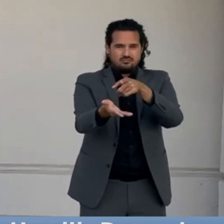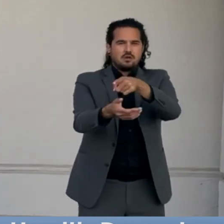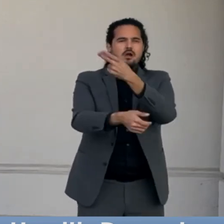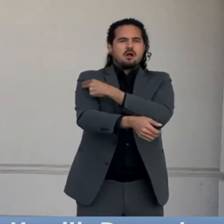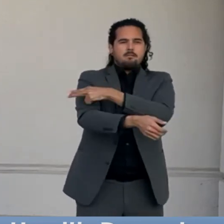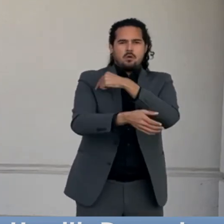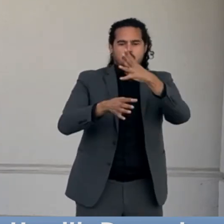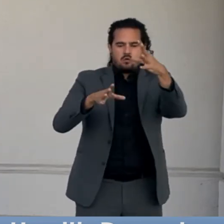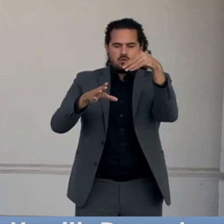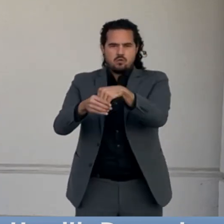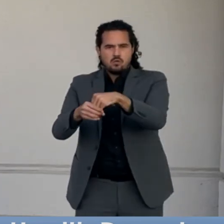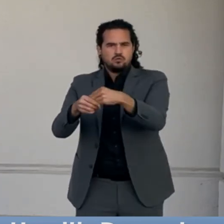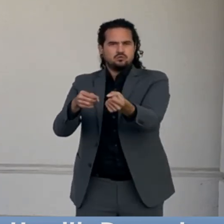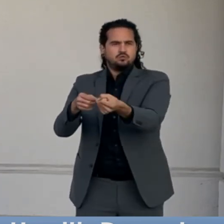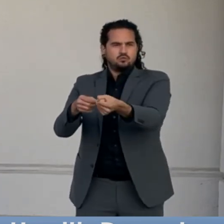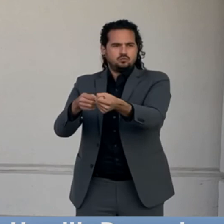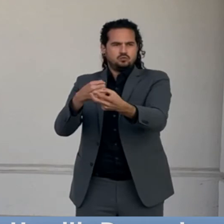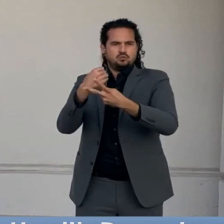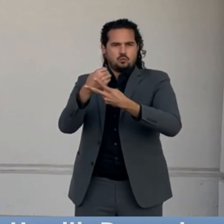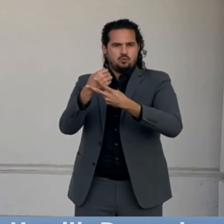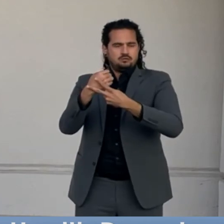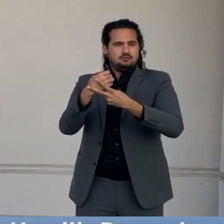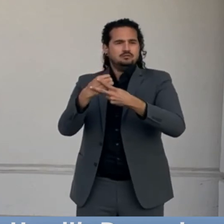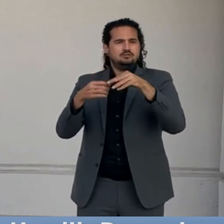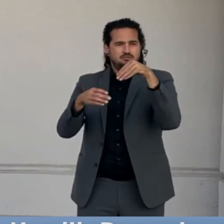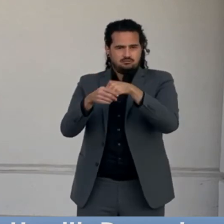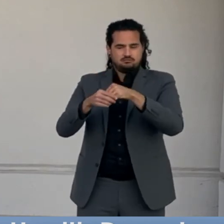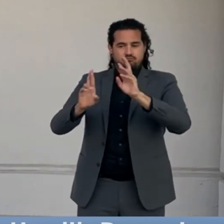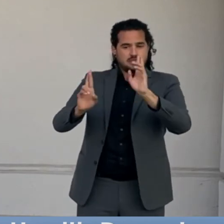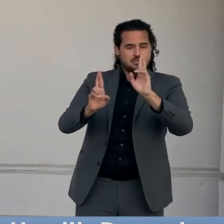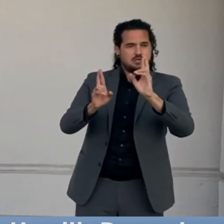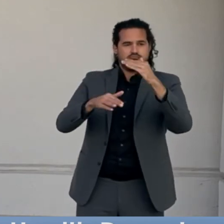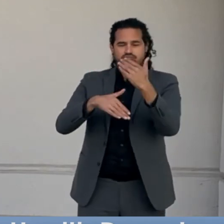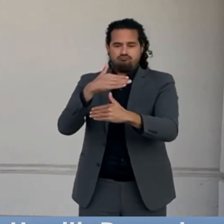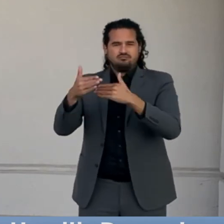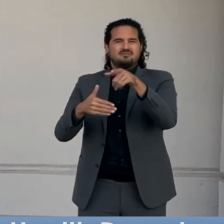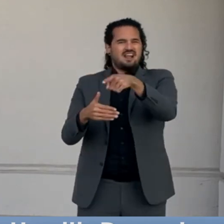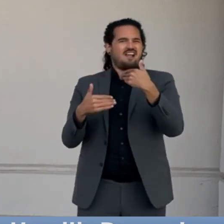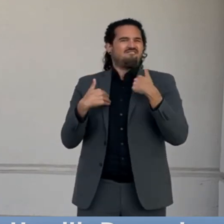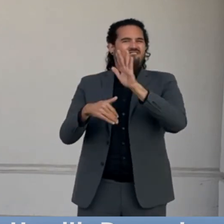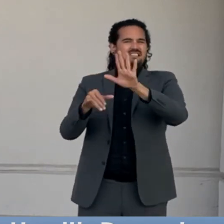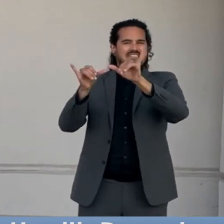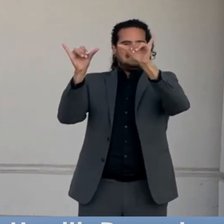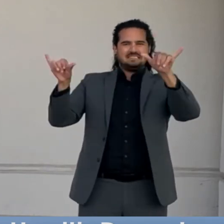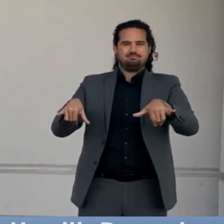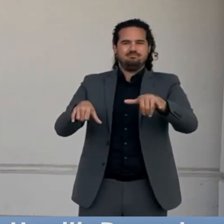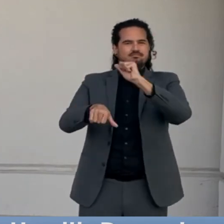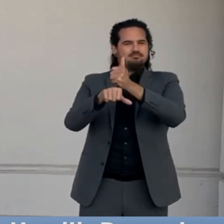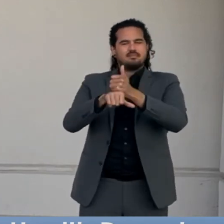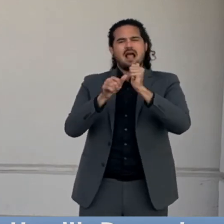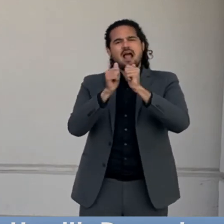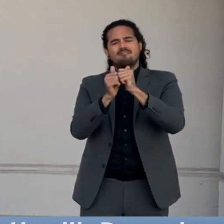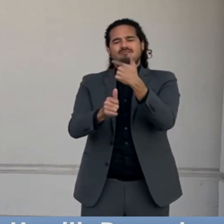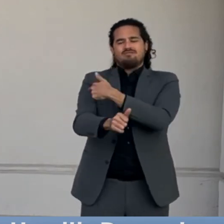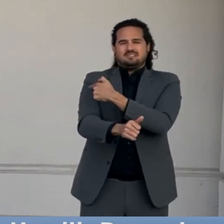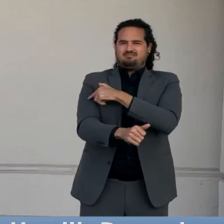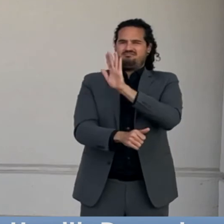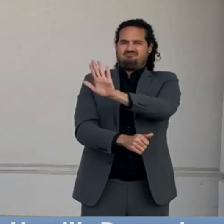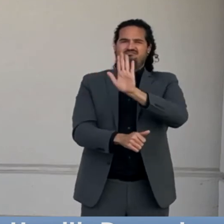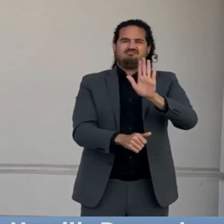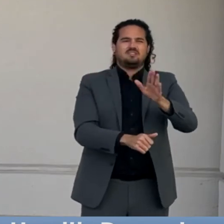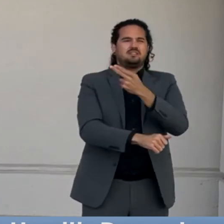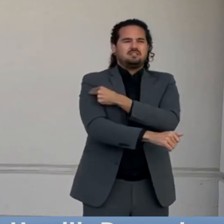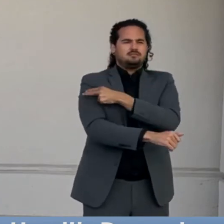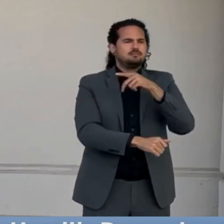process that they go through in order to provide vaccine to the hospital workers. We're going to ABC7? Sorry, I was asking which